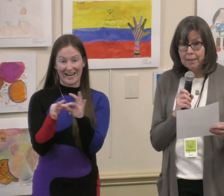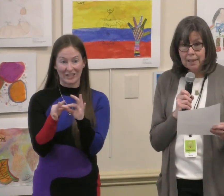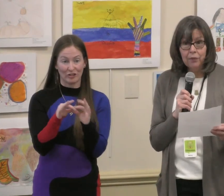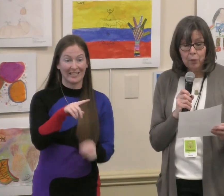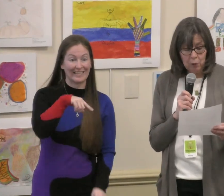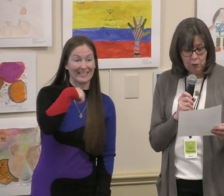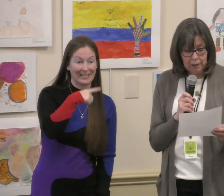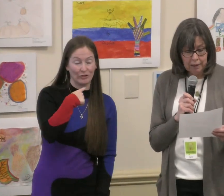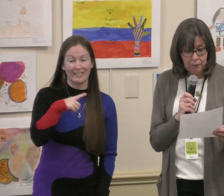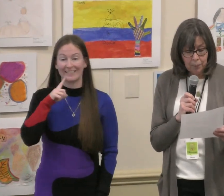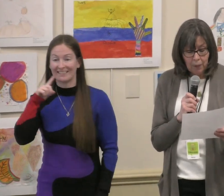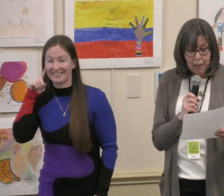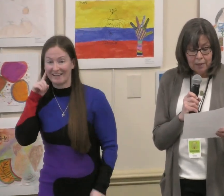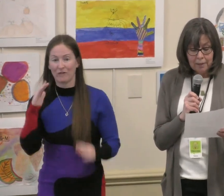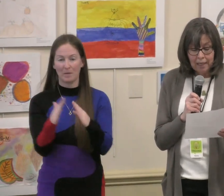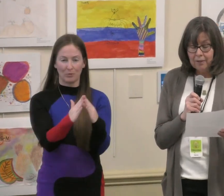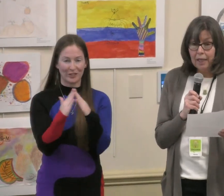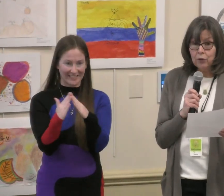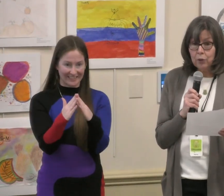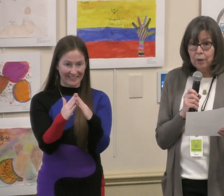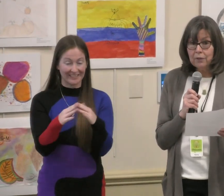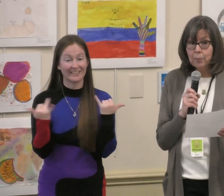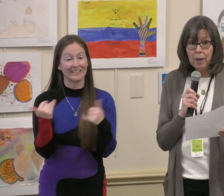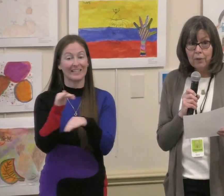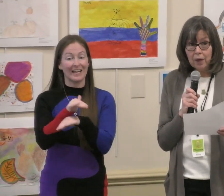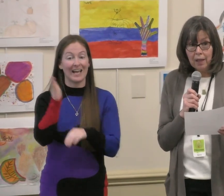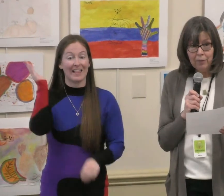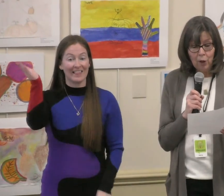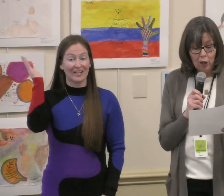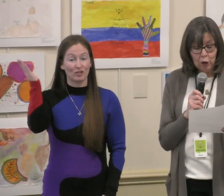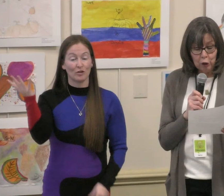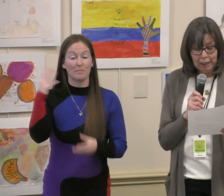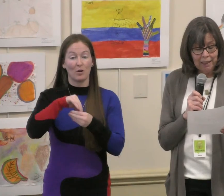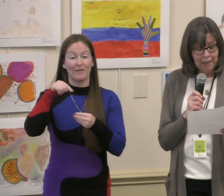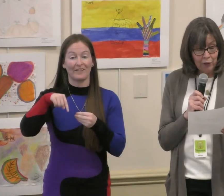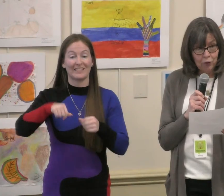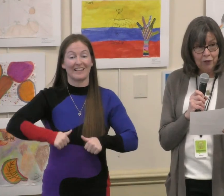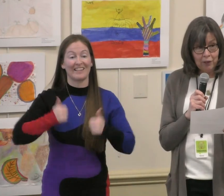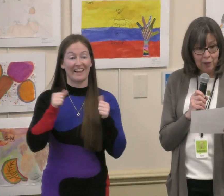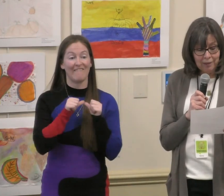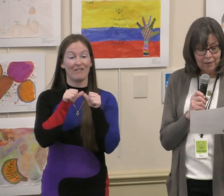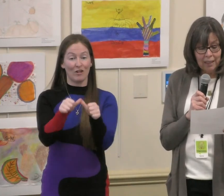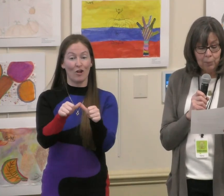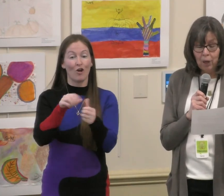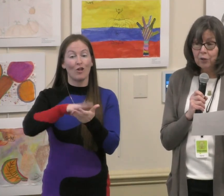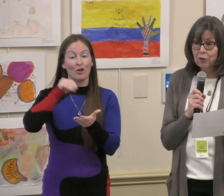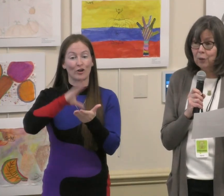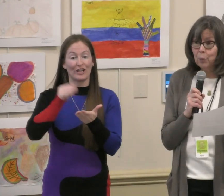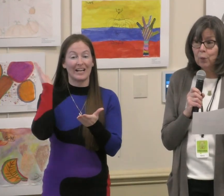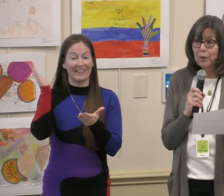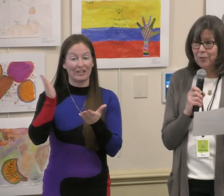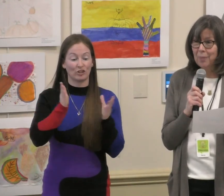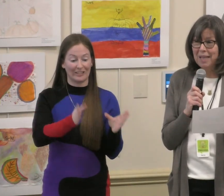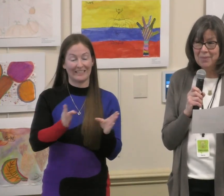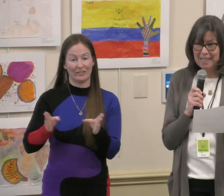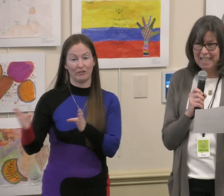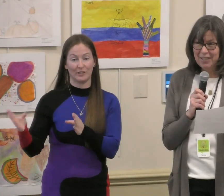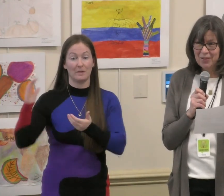Deaf communities. Tonight's lecture is a part of our lifelong learning lecture series in partnership with Framingham State